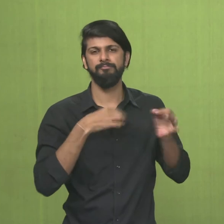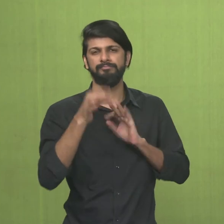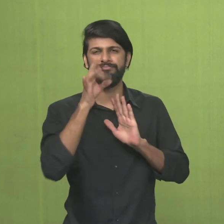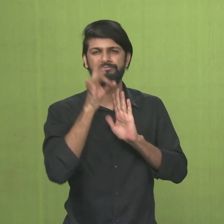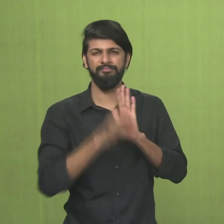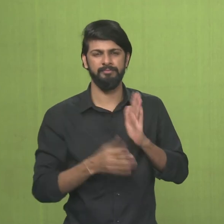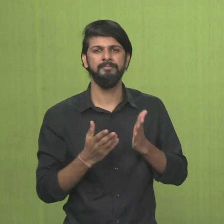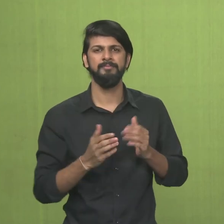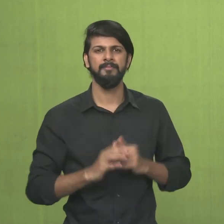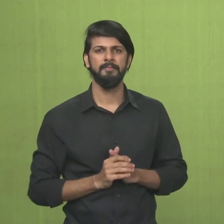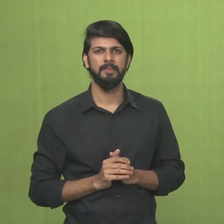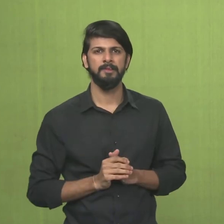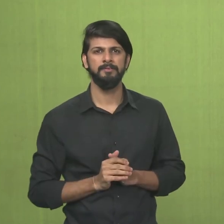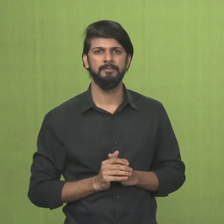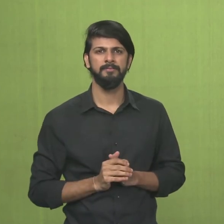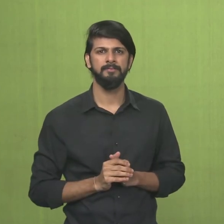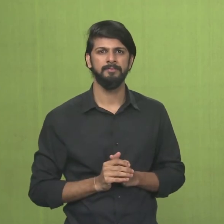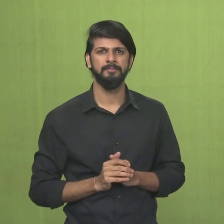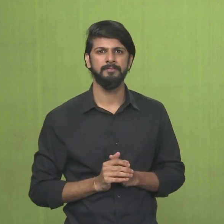This is the second painting, a market scene.